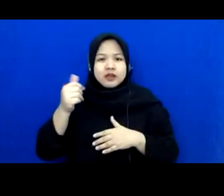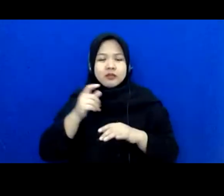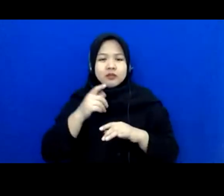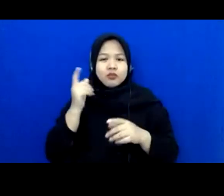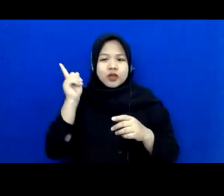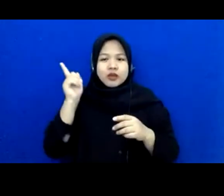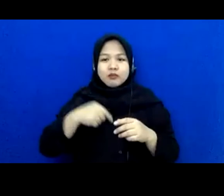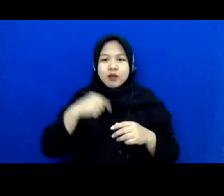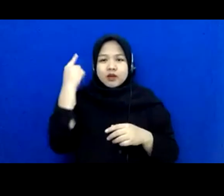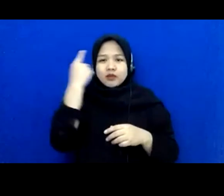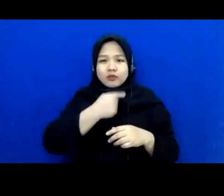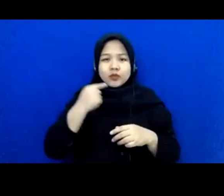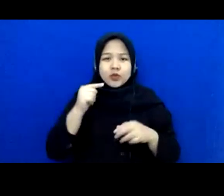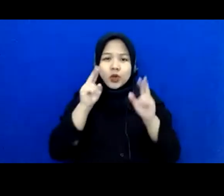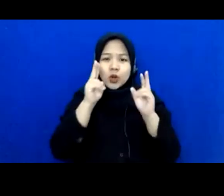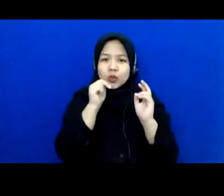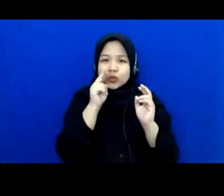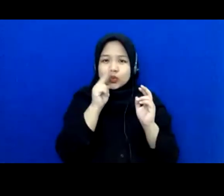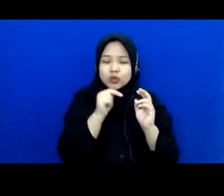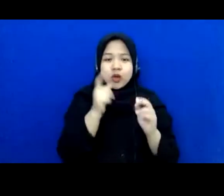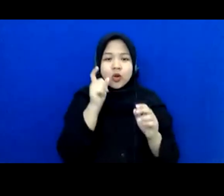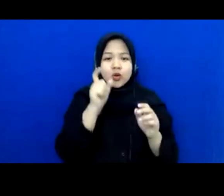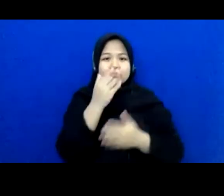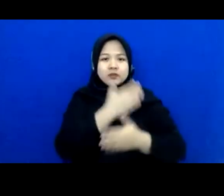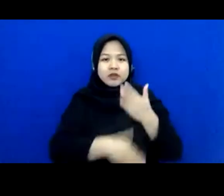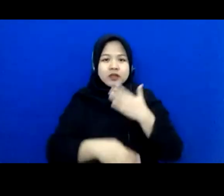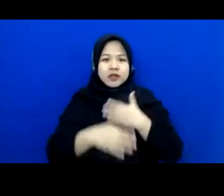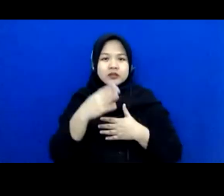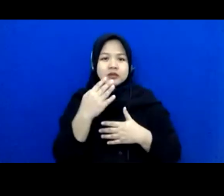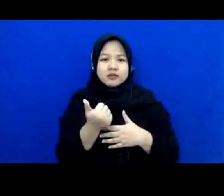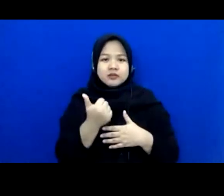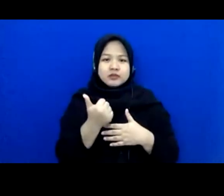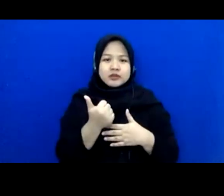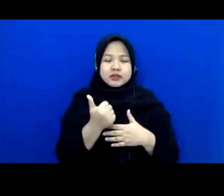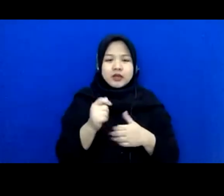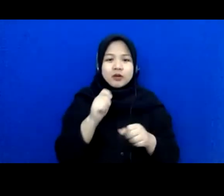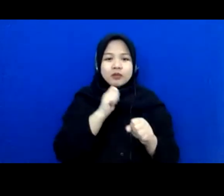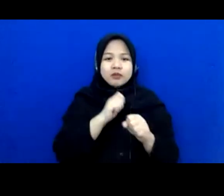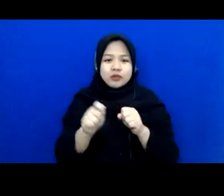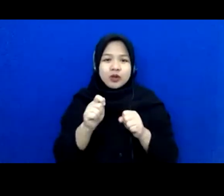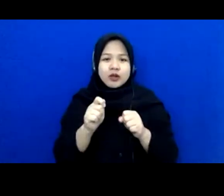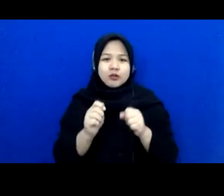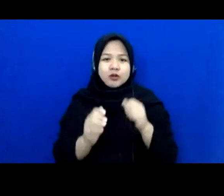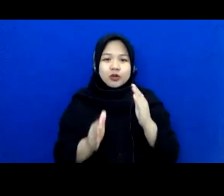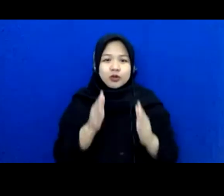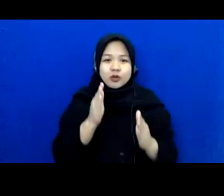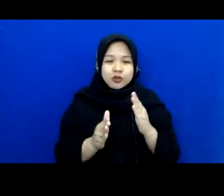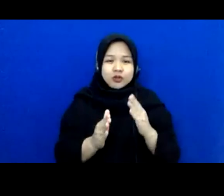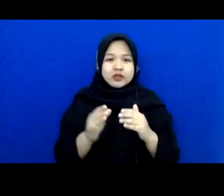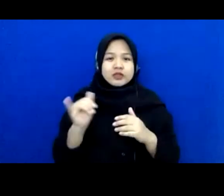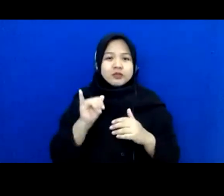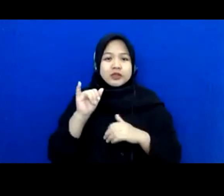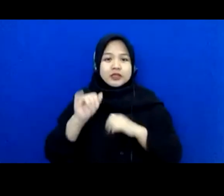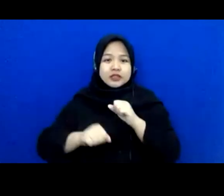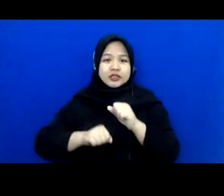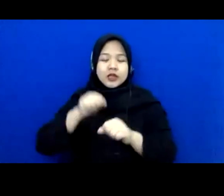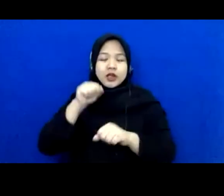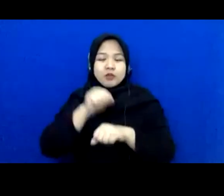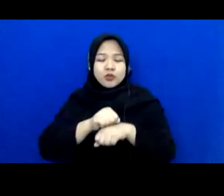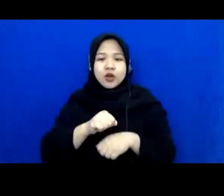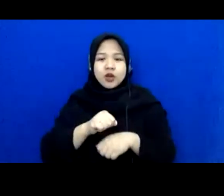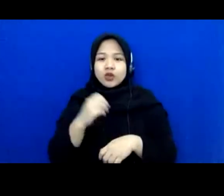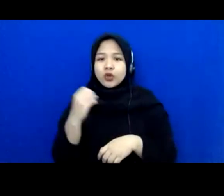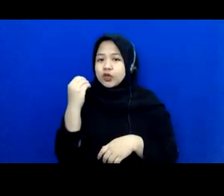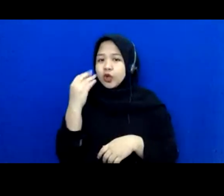face. Why not bring a disabled person to run the robot? Now it's operating in Dignity Kitchen Singapore, Dignity Hong Kong,